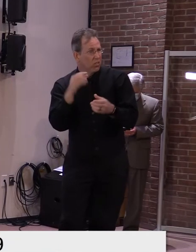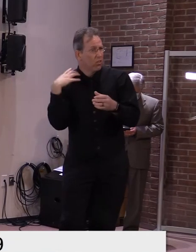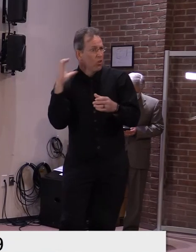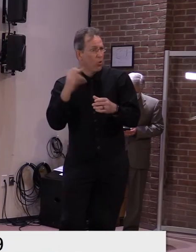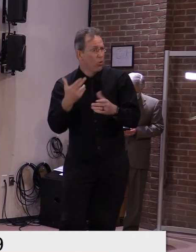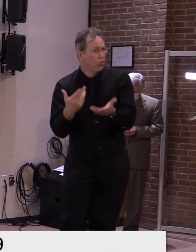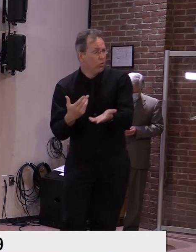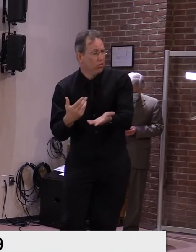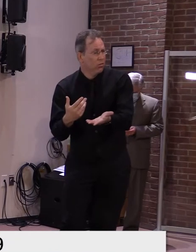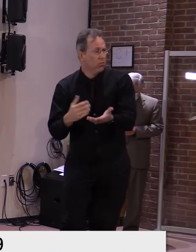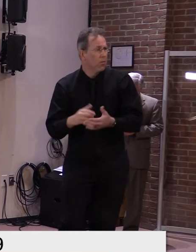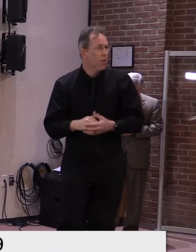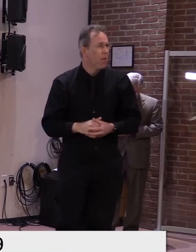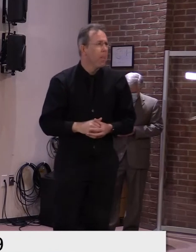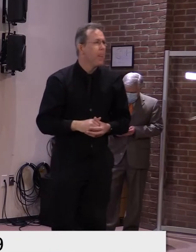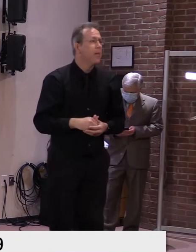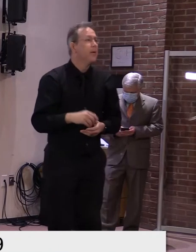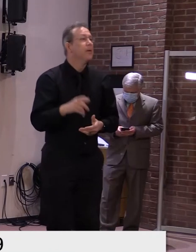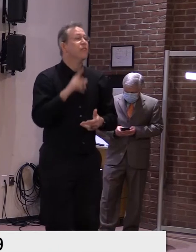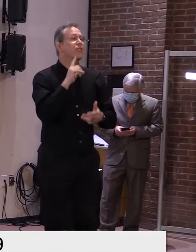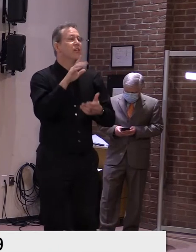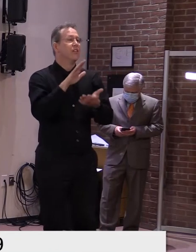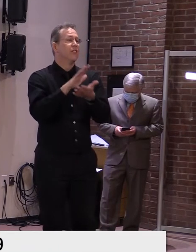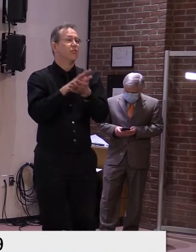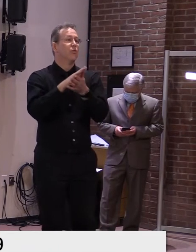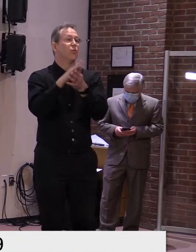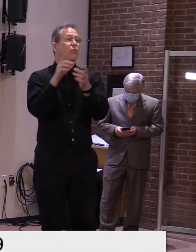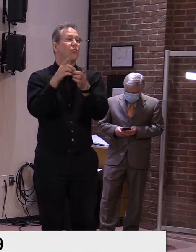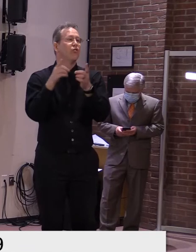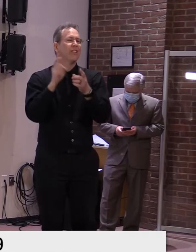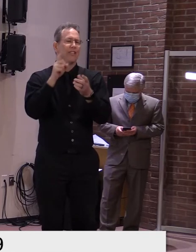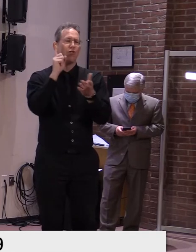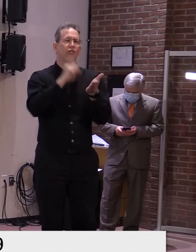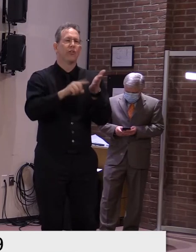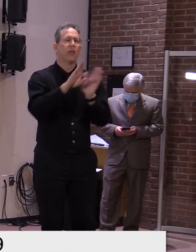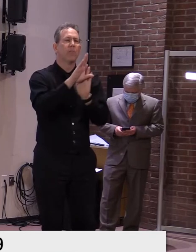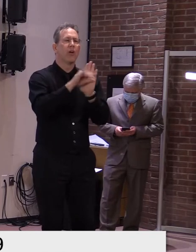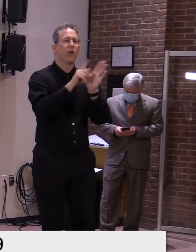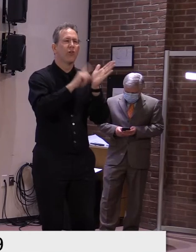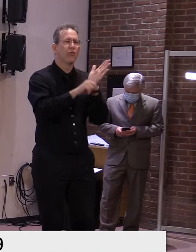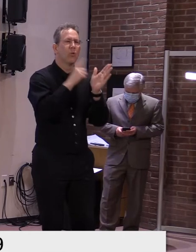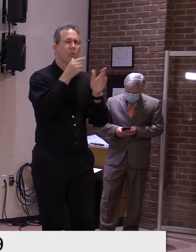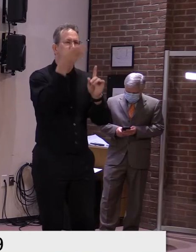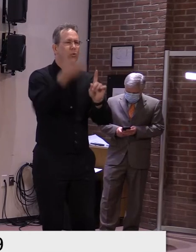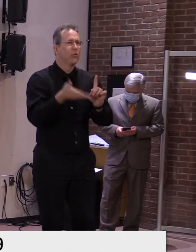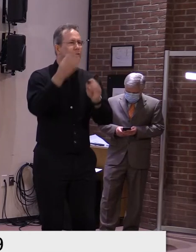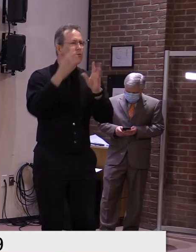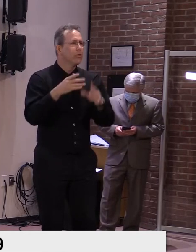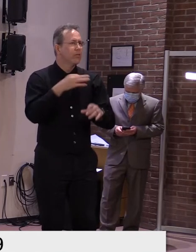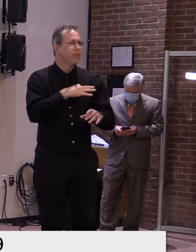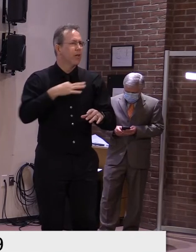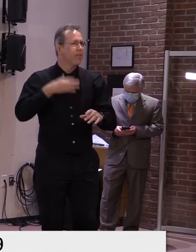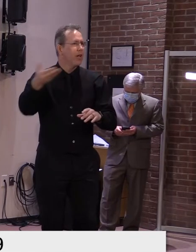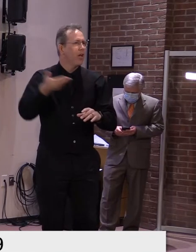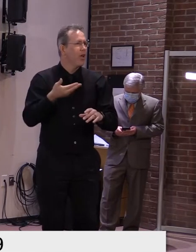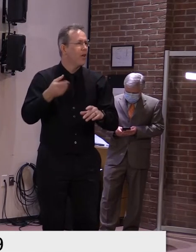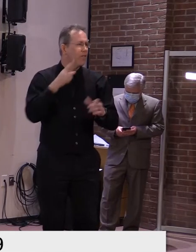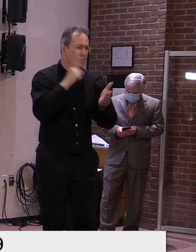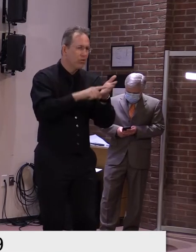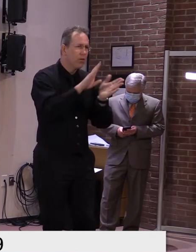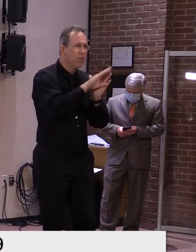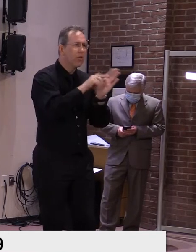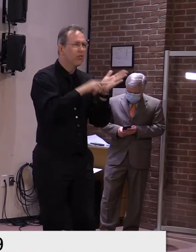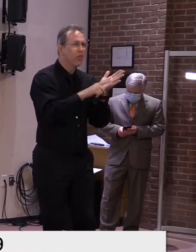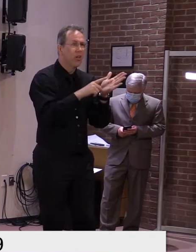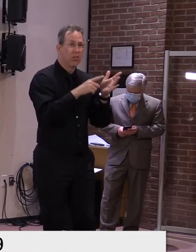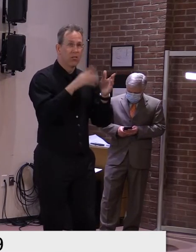background checks on all their employees, and then that information is utilized to inform their hiring decisions. But that's certainly something we